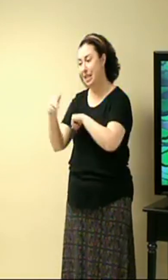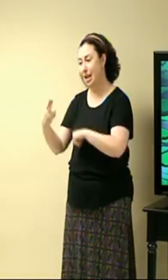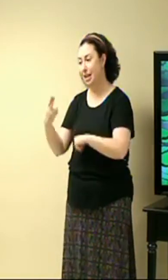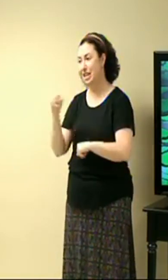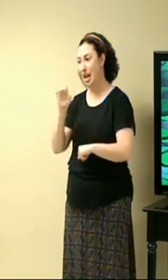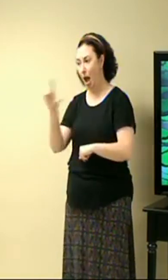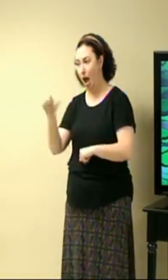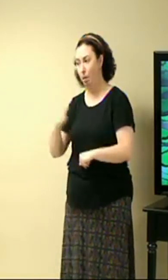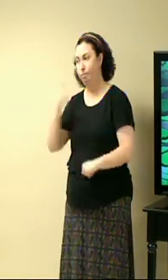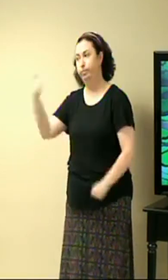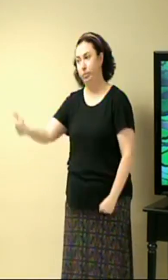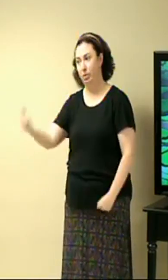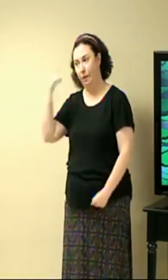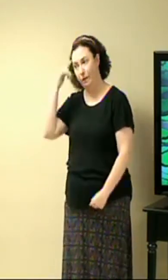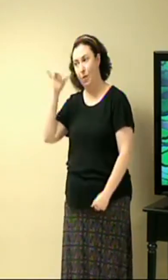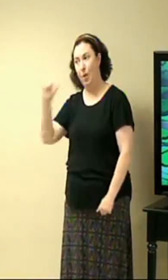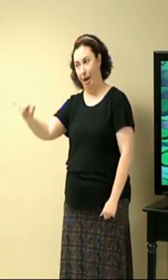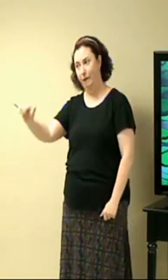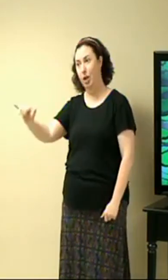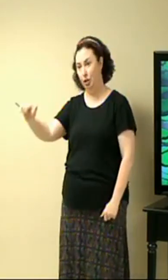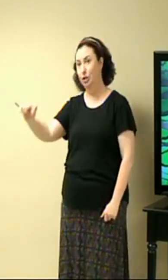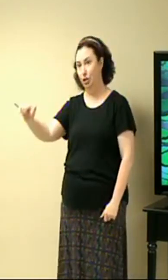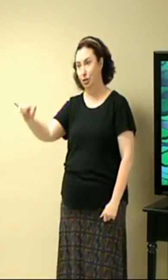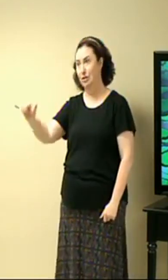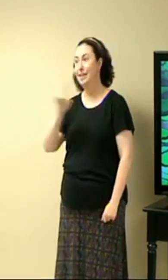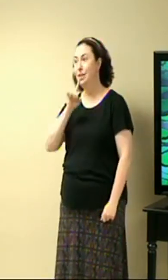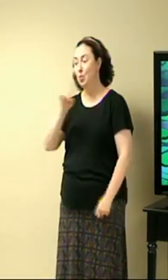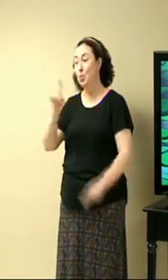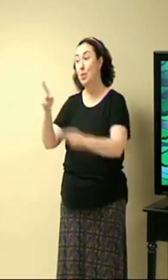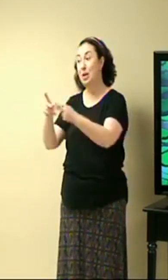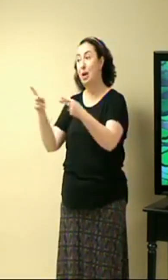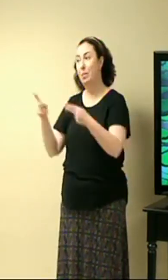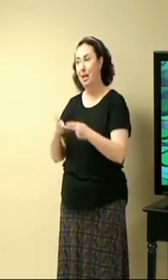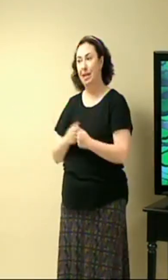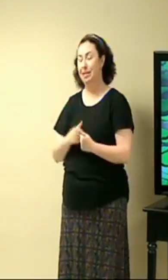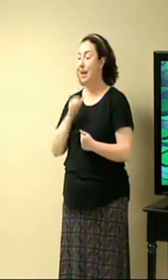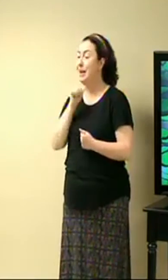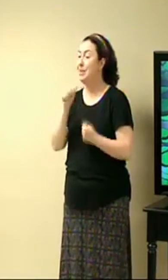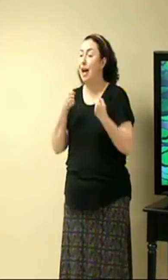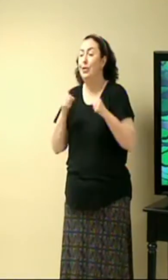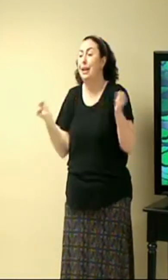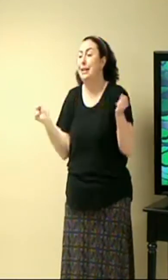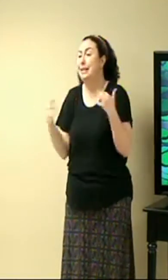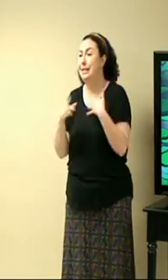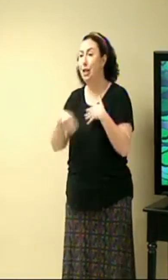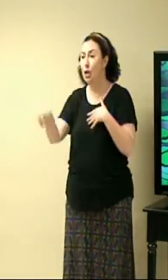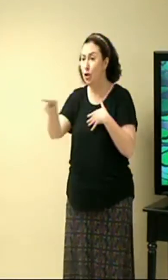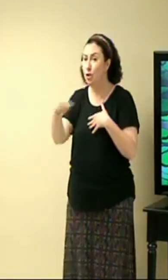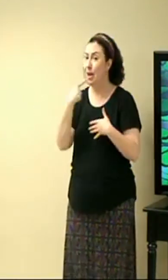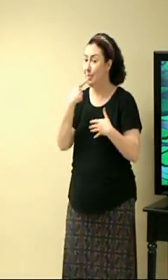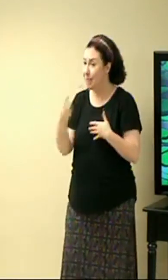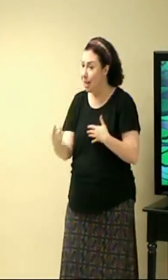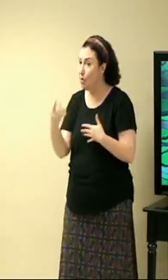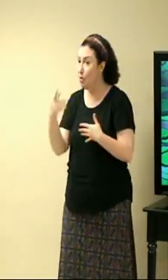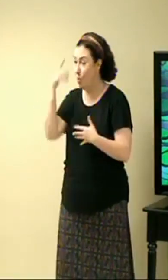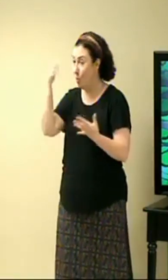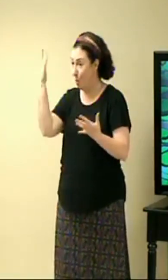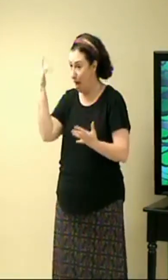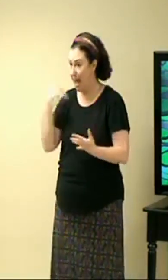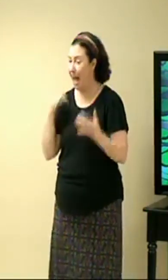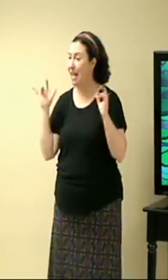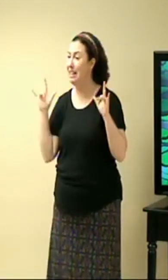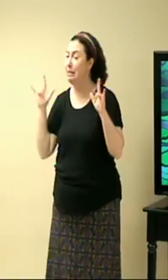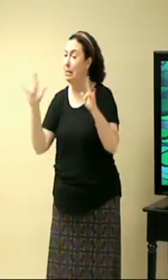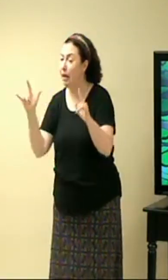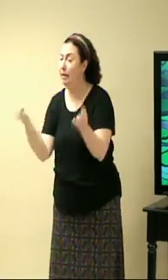Jesus spoke more about hell than heaven. It's a real place. I don't say that to scare you. I say that because I love you. I urge